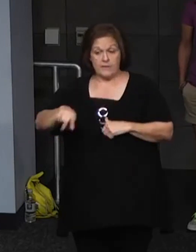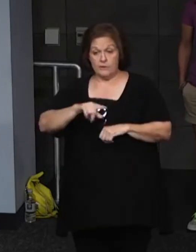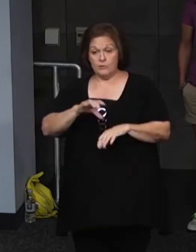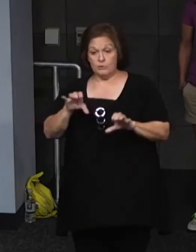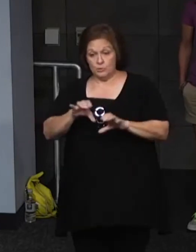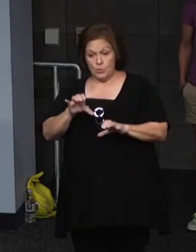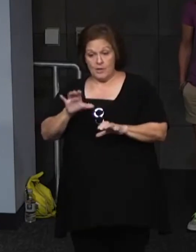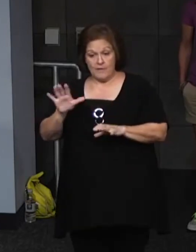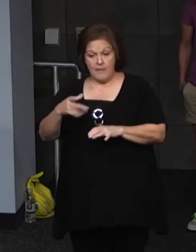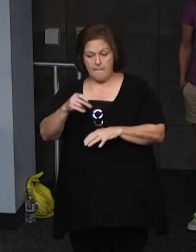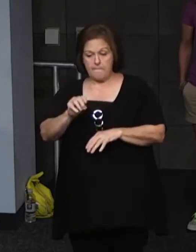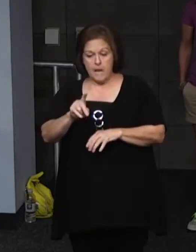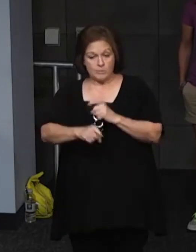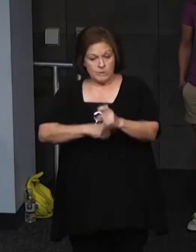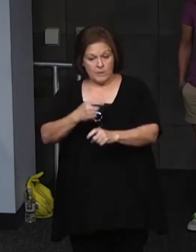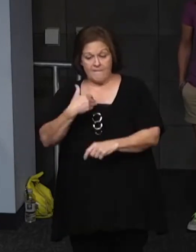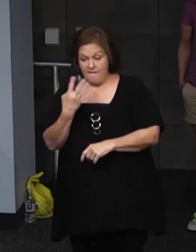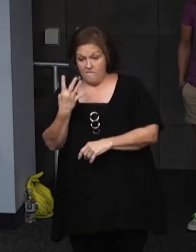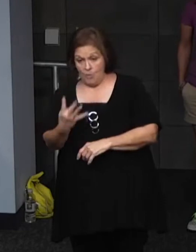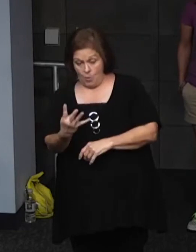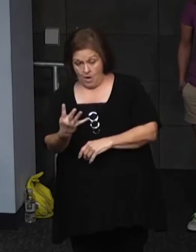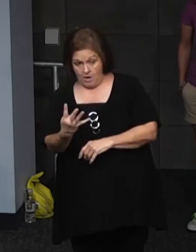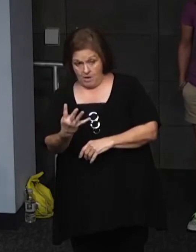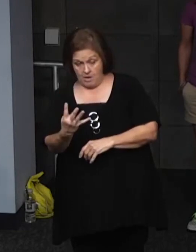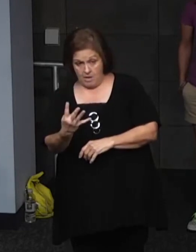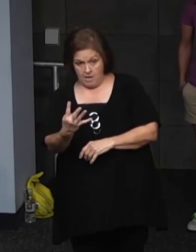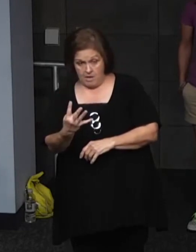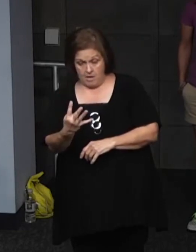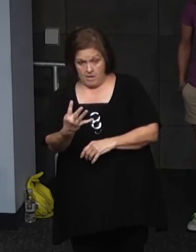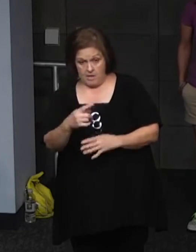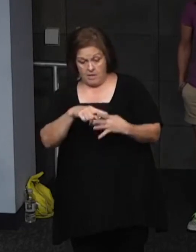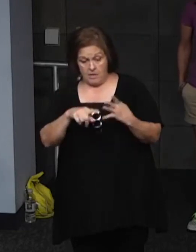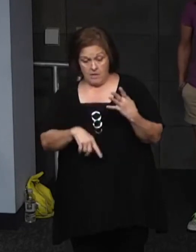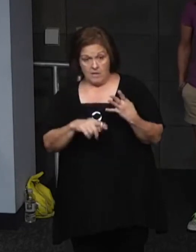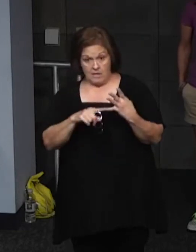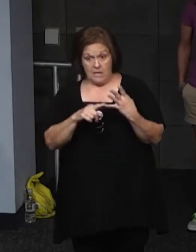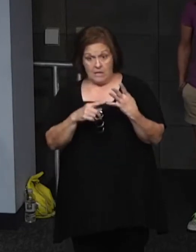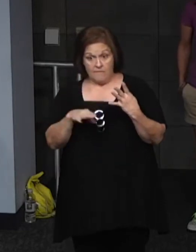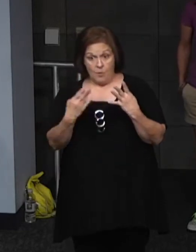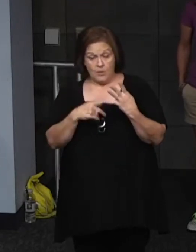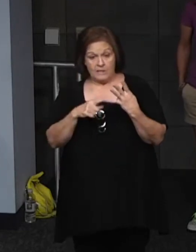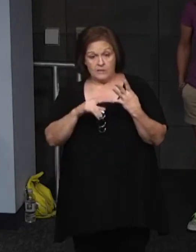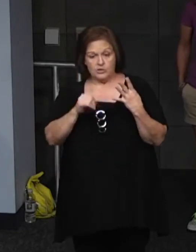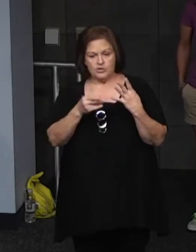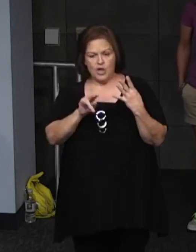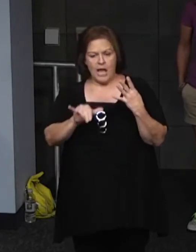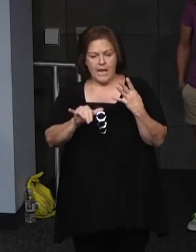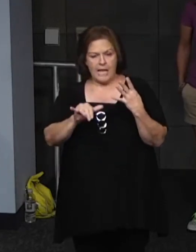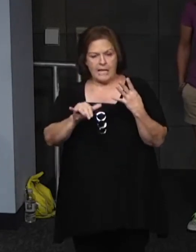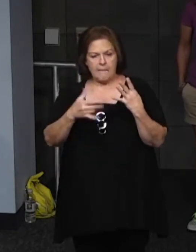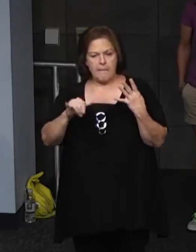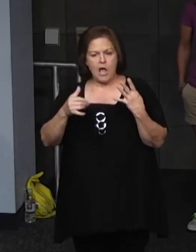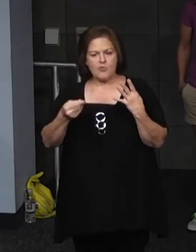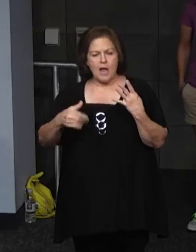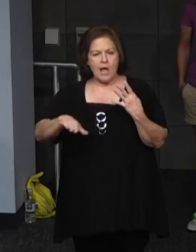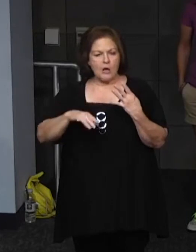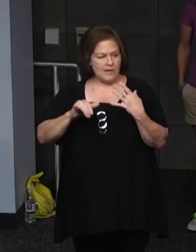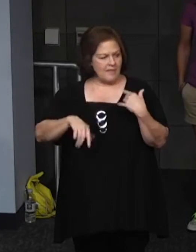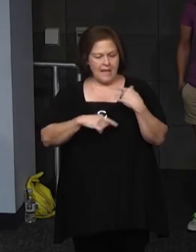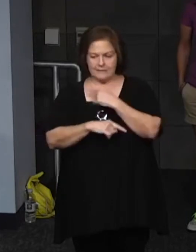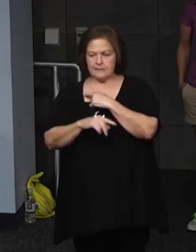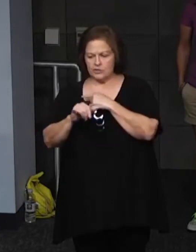pod distribution. We have 4 in our community. The 4th one opened up today at Johnny Bite Playground. That's actually in Councilman